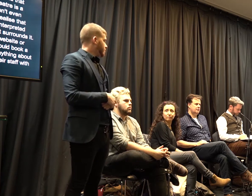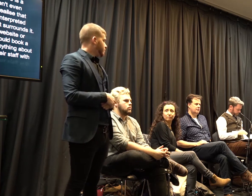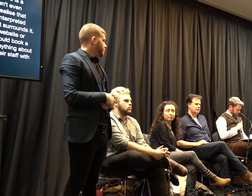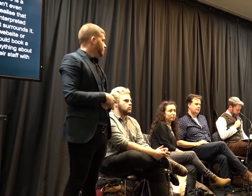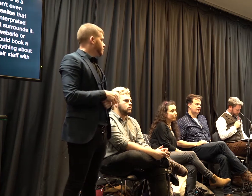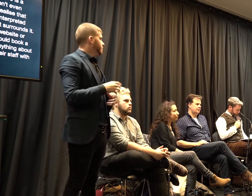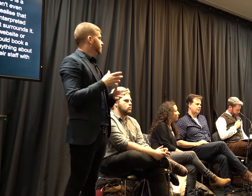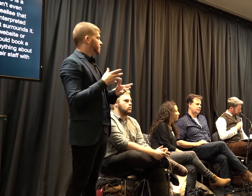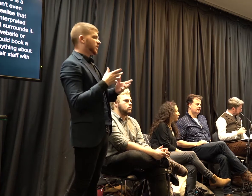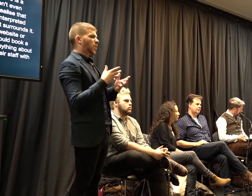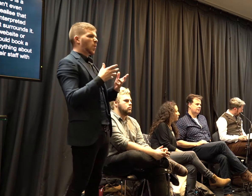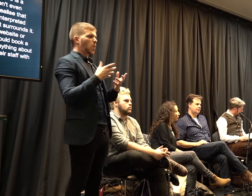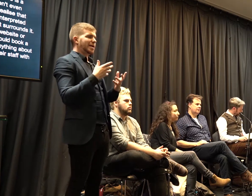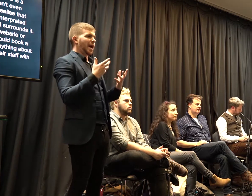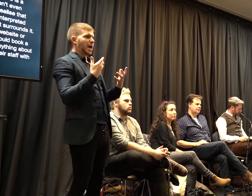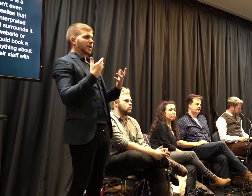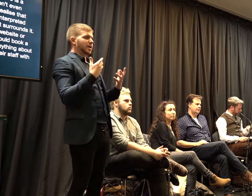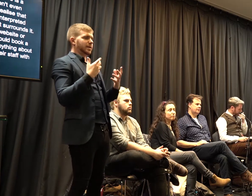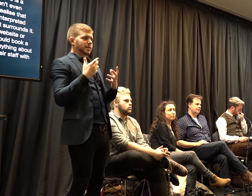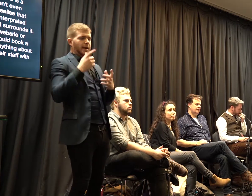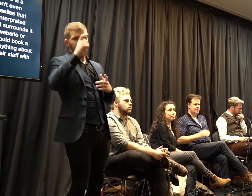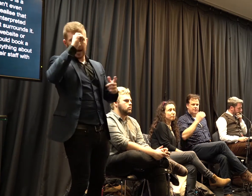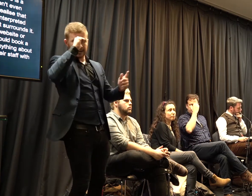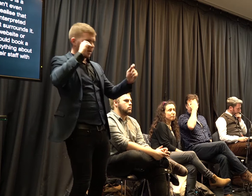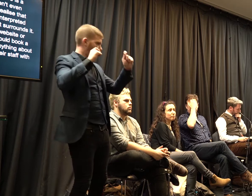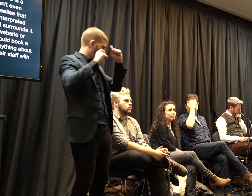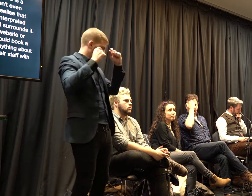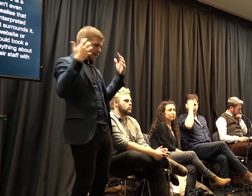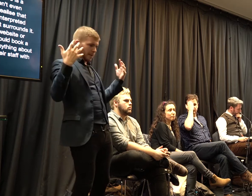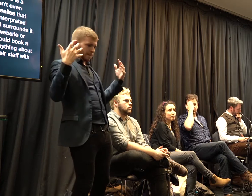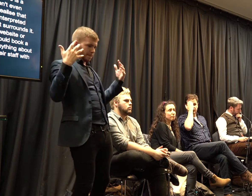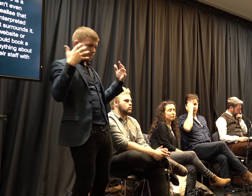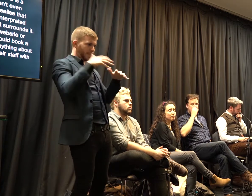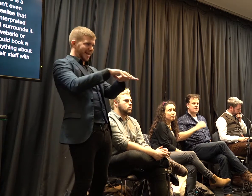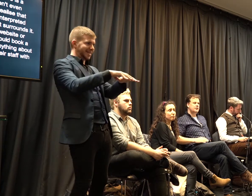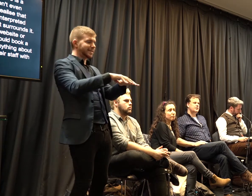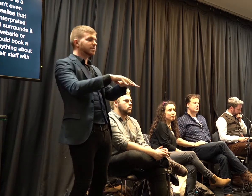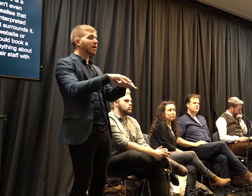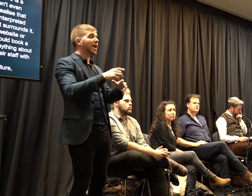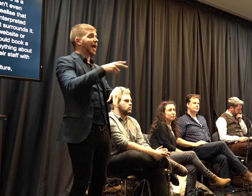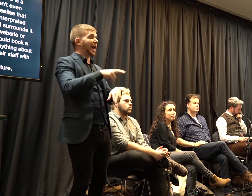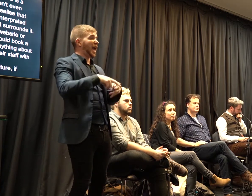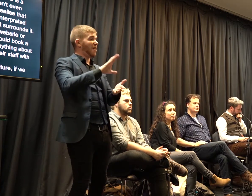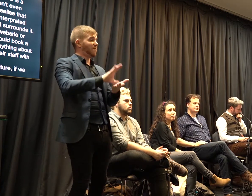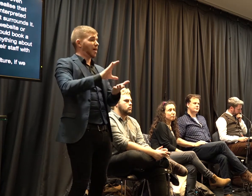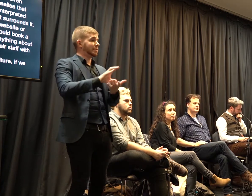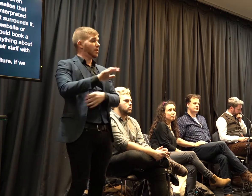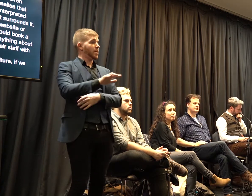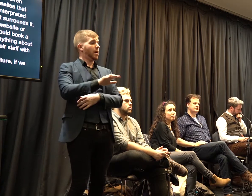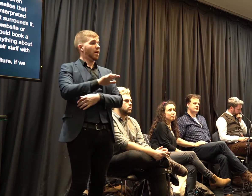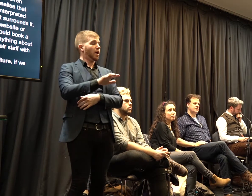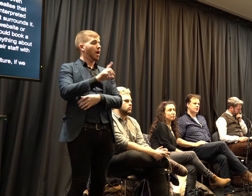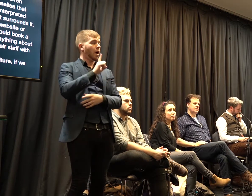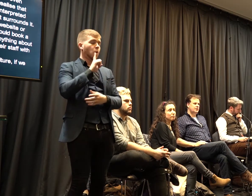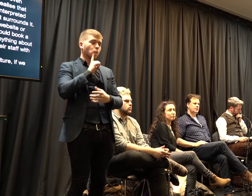of mix my views with Signed Culture, if we had the funding, I would love to be able to work on a